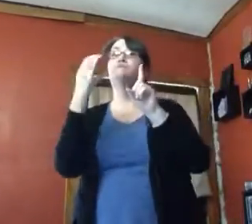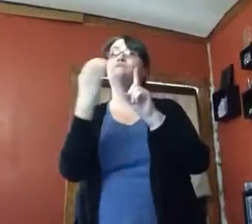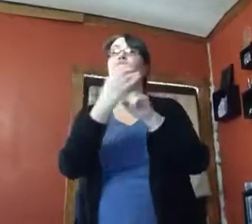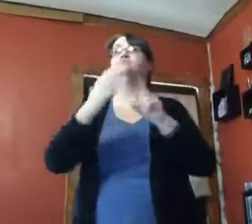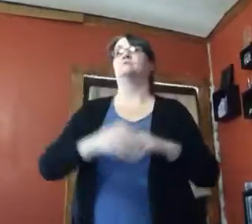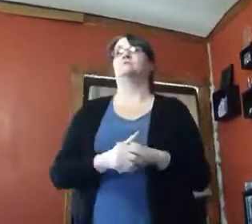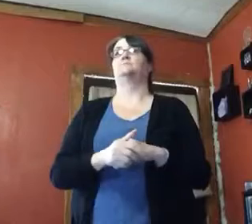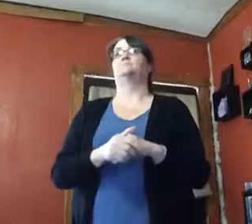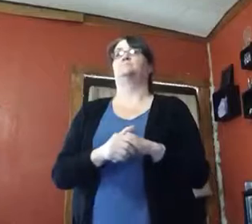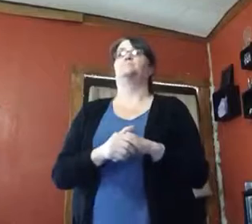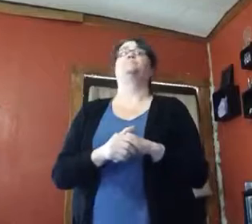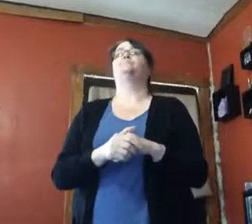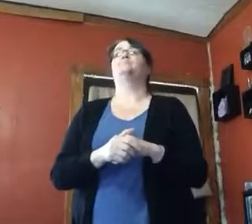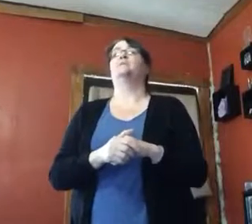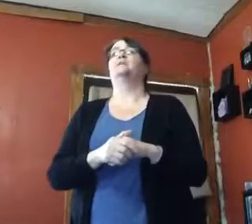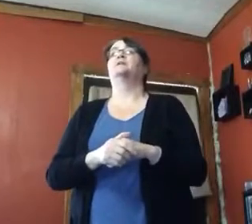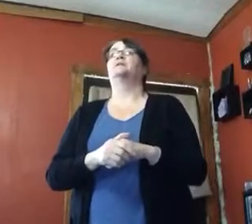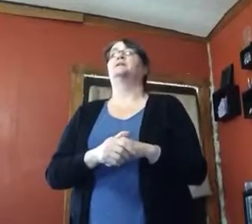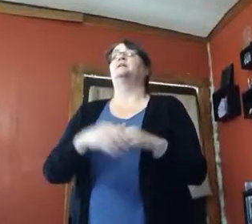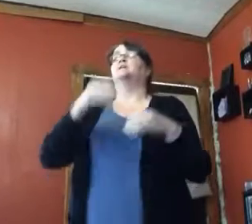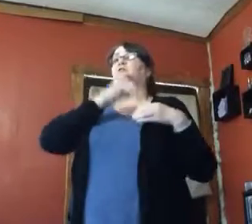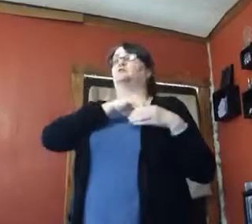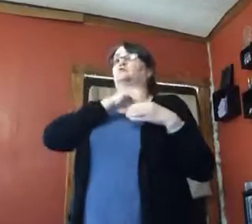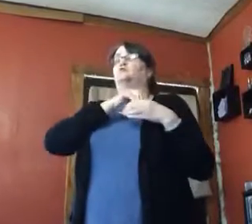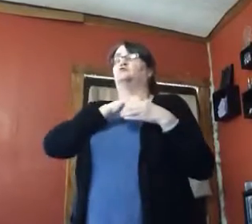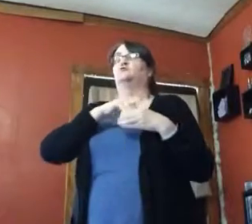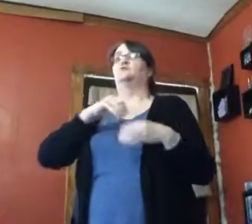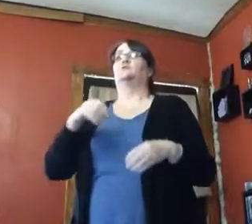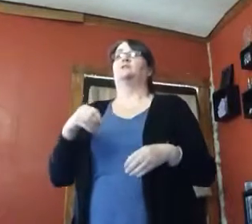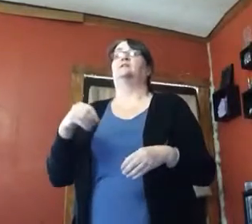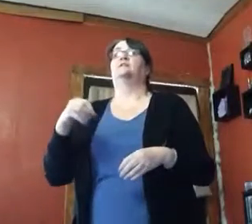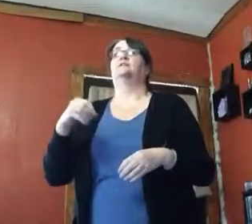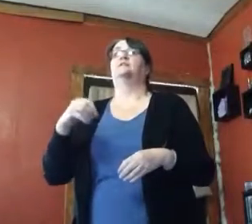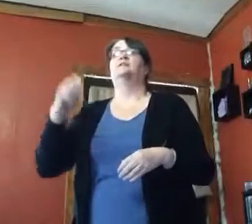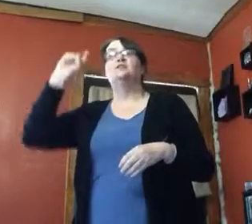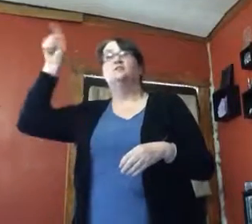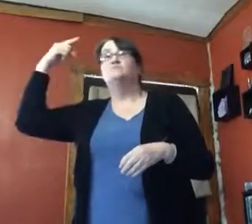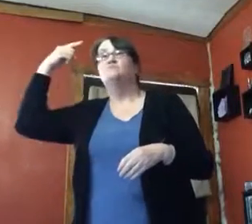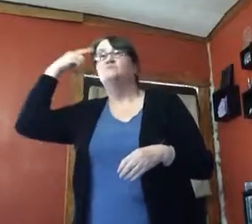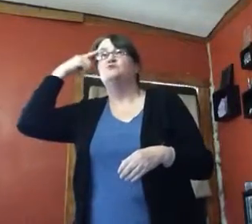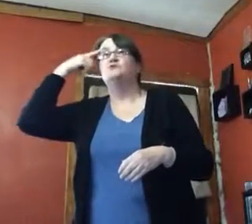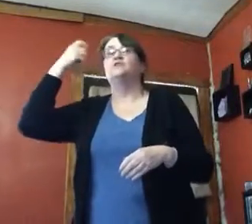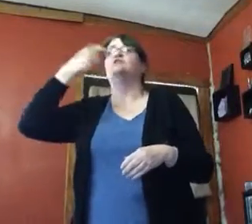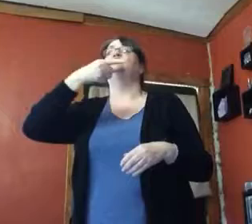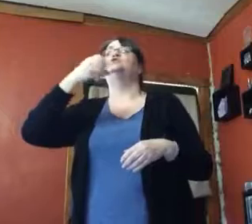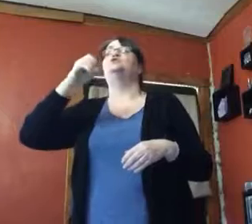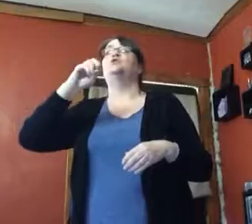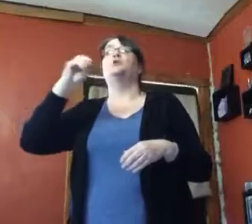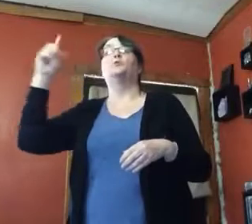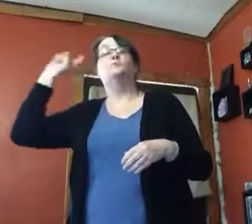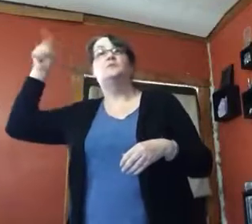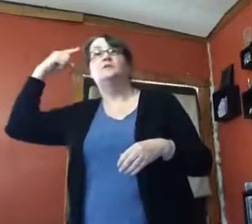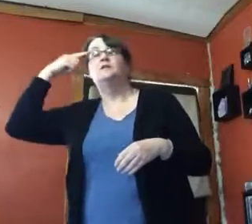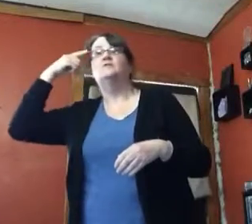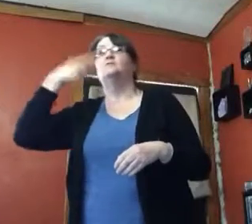areas resistant to grassroots movements. Close to 2 million people worldwide